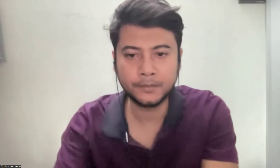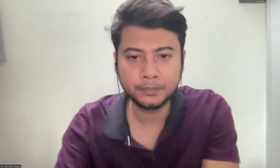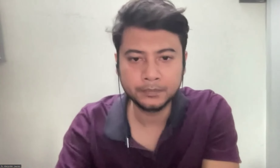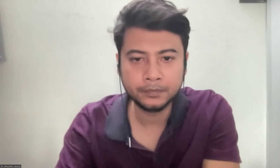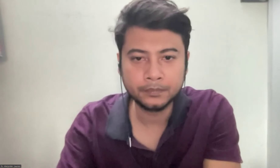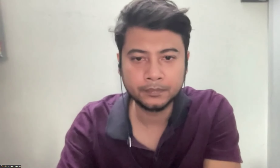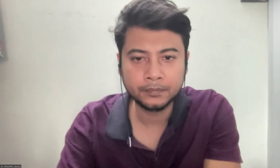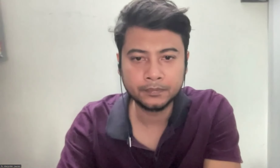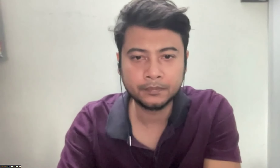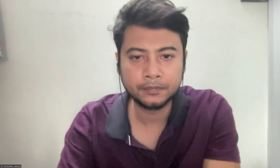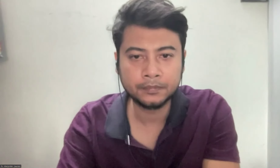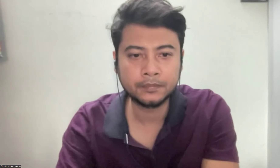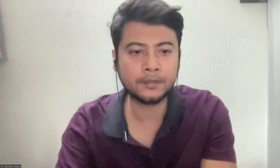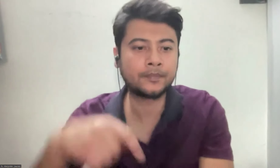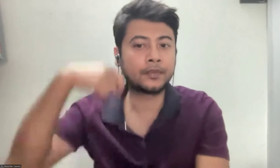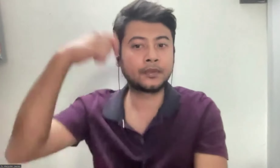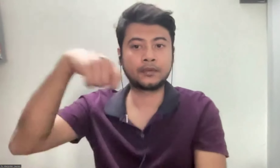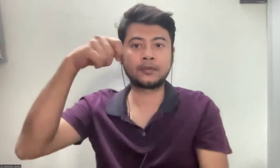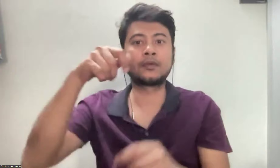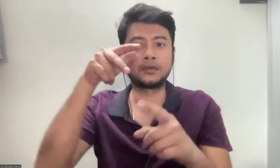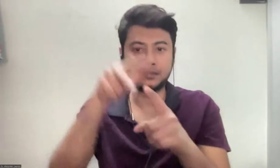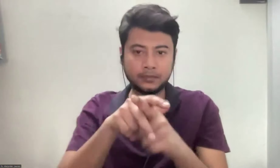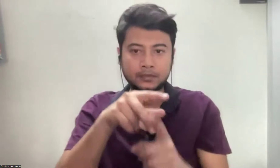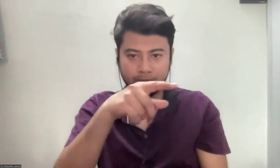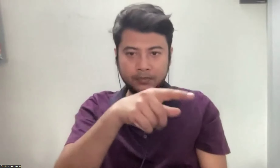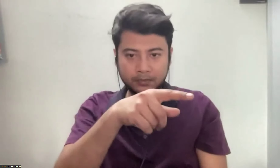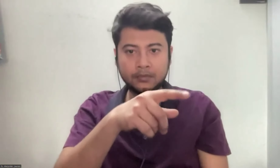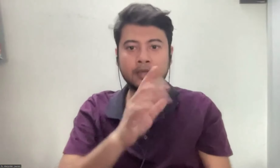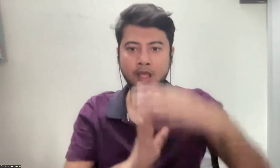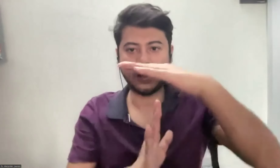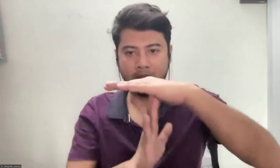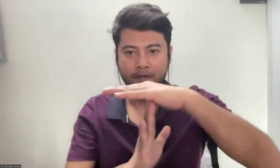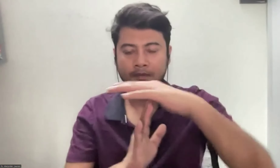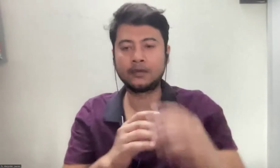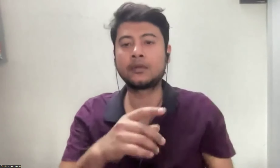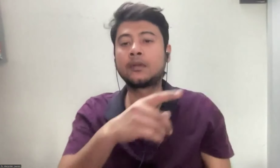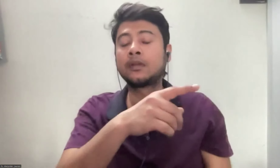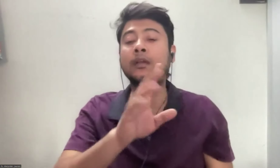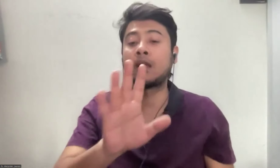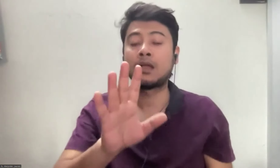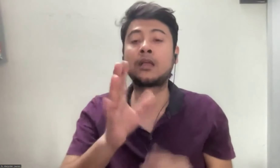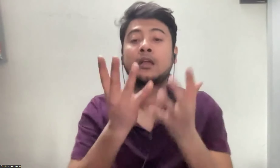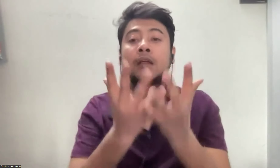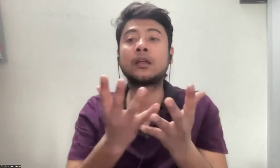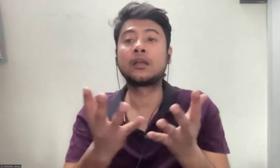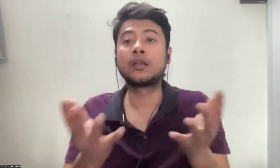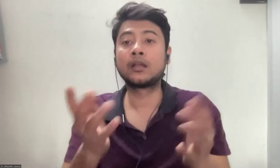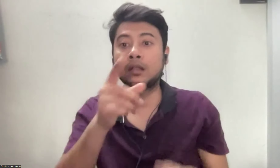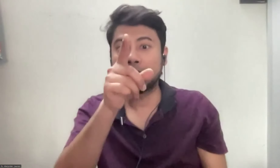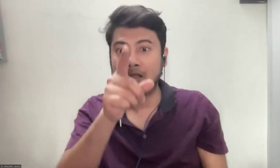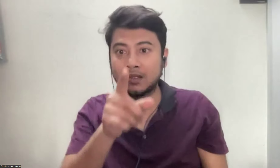So I've stopped the video in between. So what has actually happened? So yes, the bell list also has a bell. If you're comfortable with ringing a